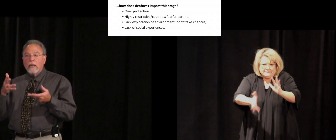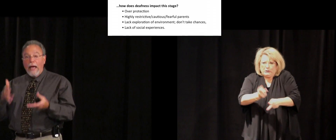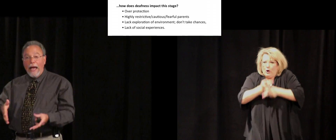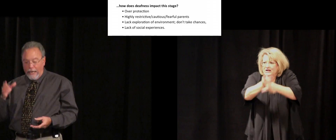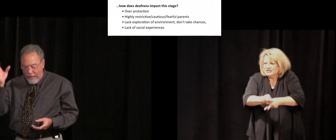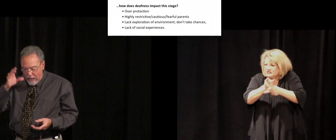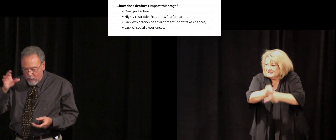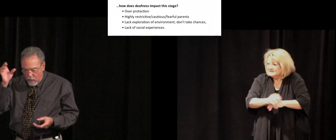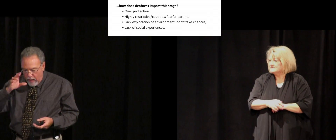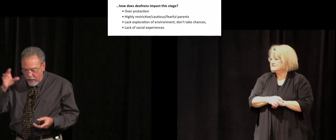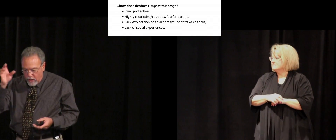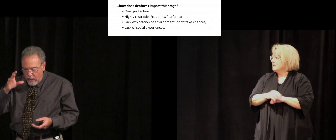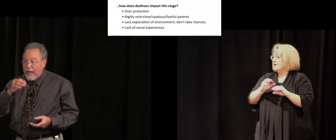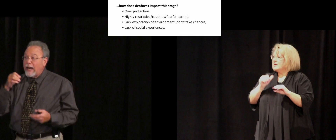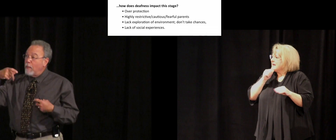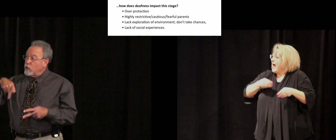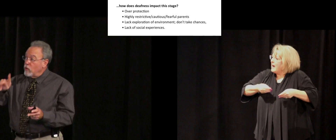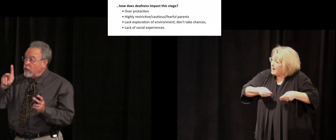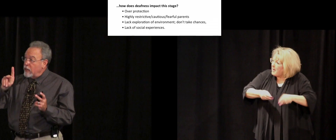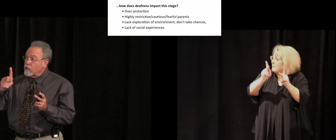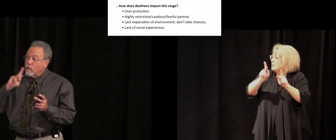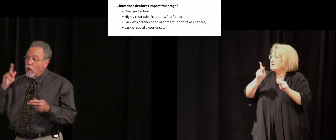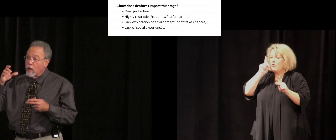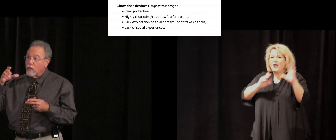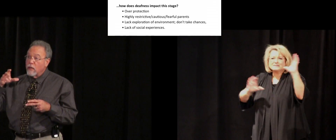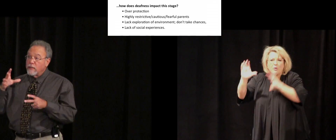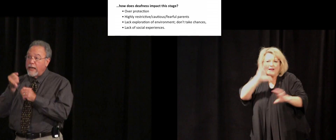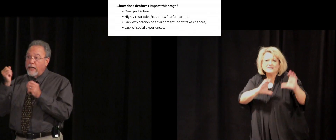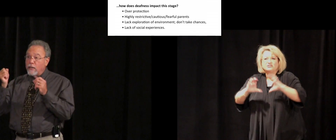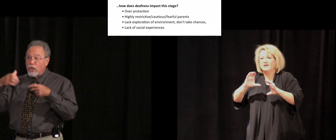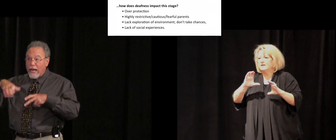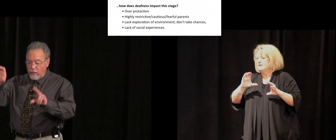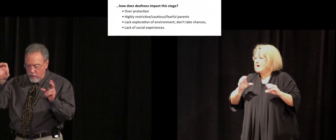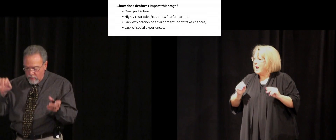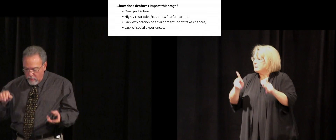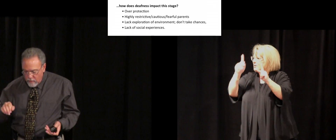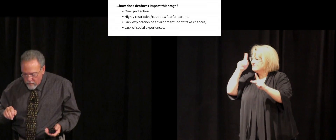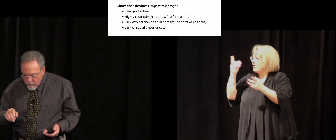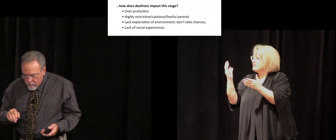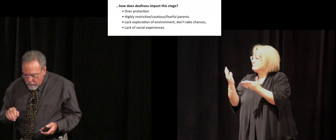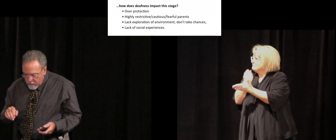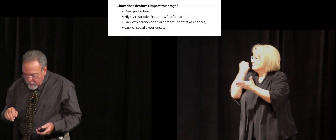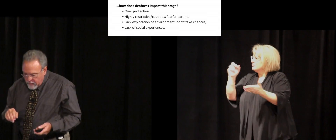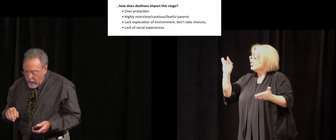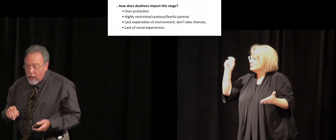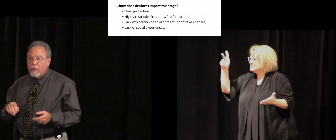permission to experience different things.